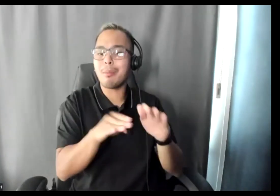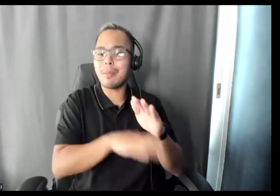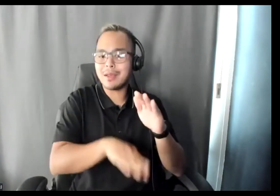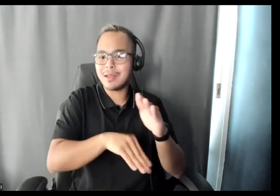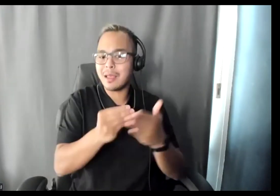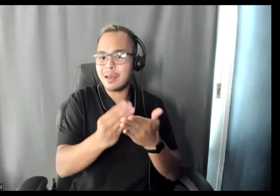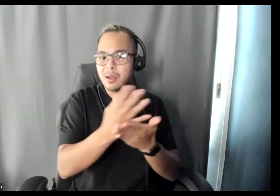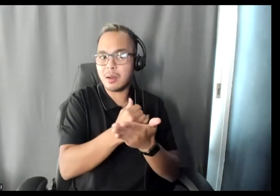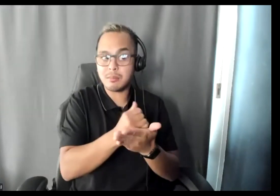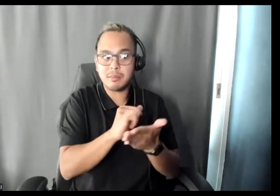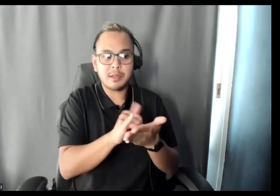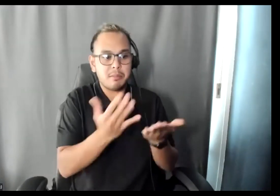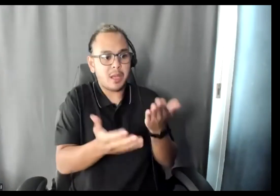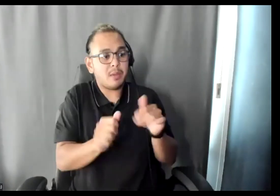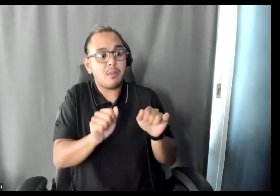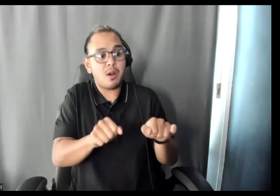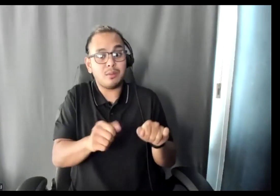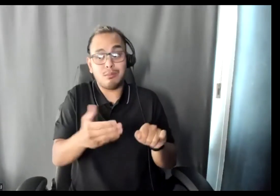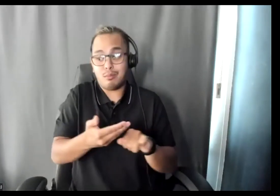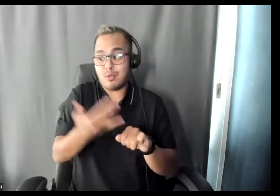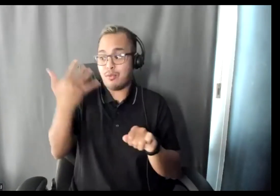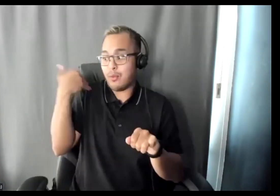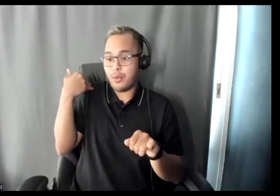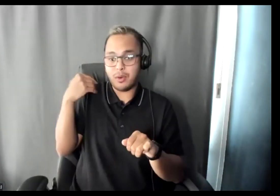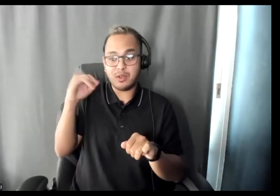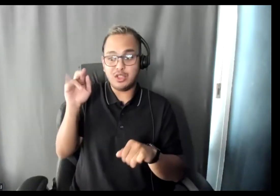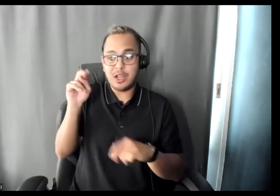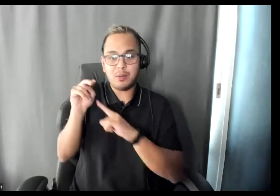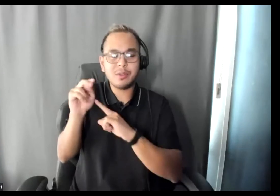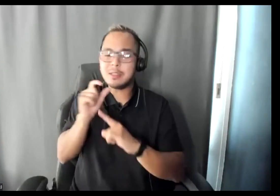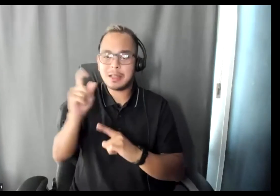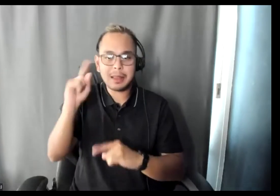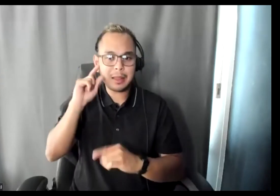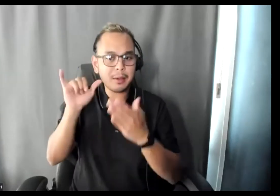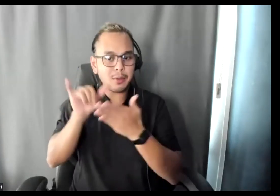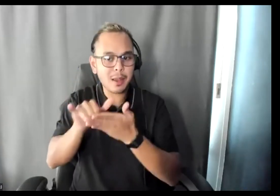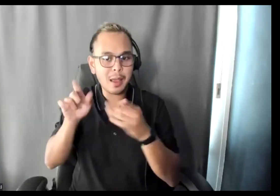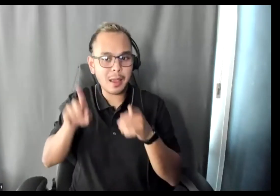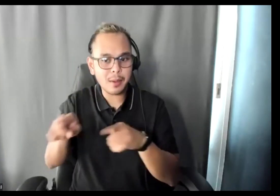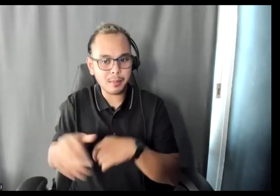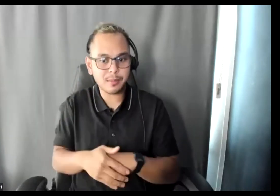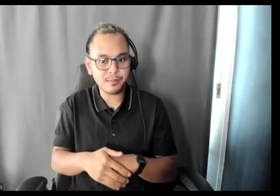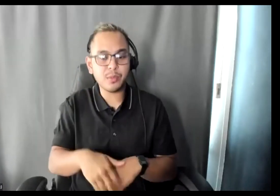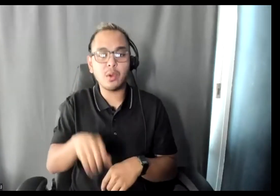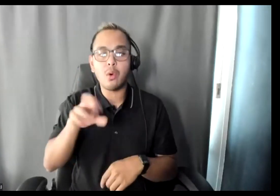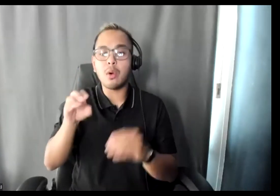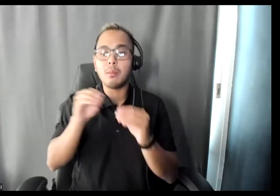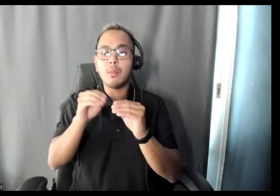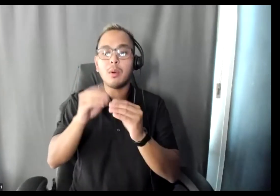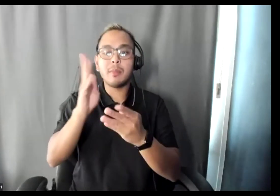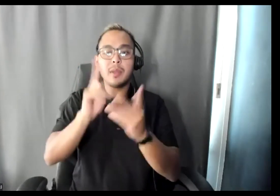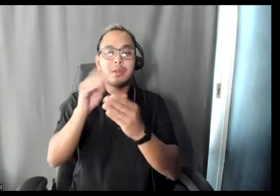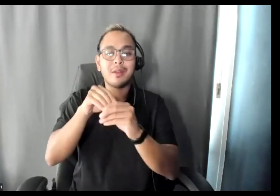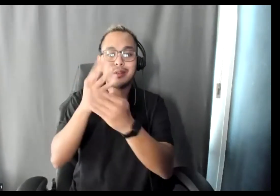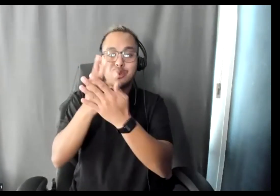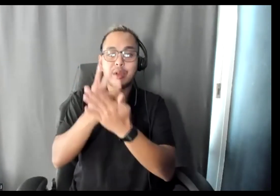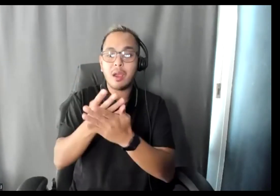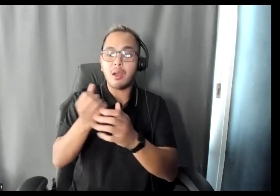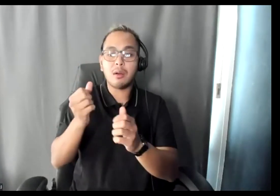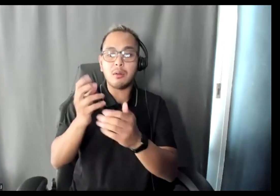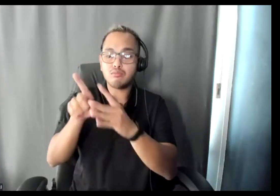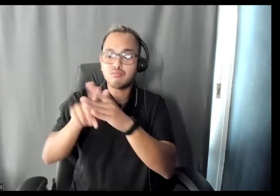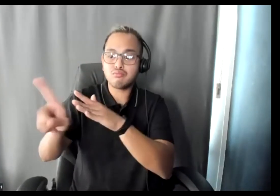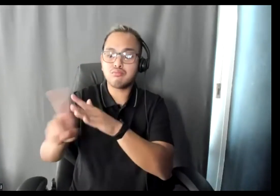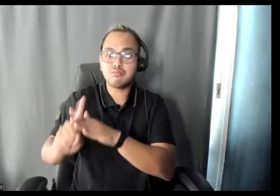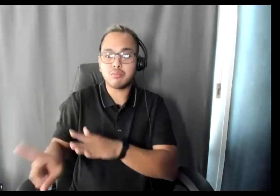now that didn't seem possible at the beginning of the pandemic, right? When we saw decarceration happening more quickly because of the pandemic. And